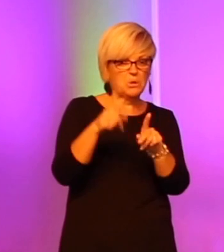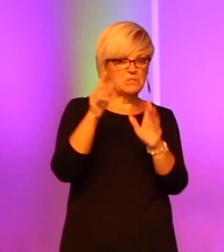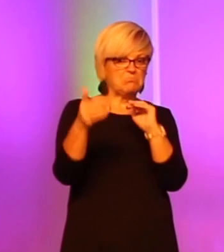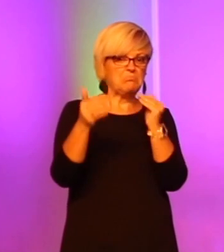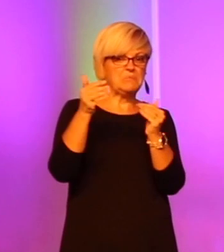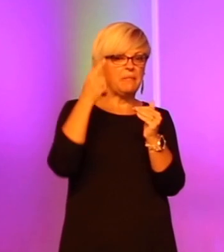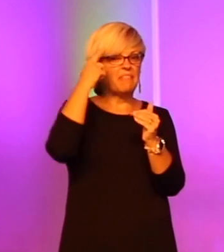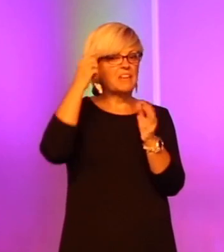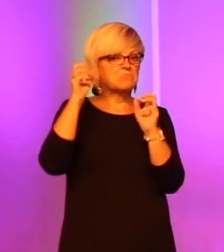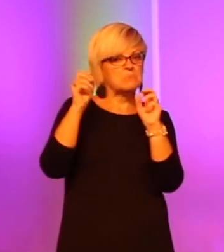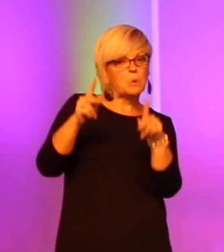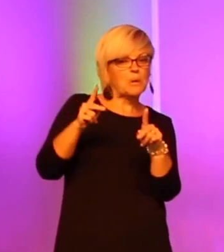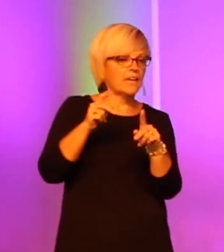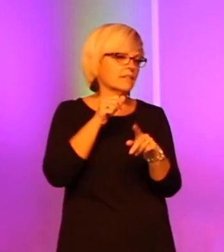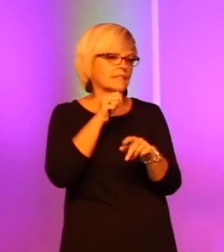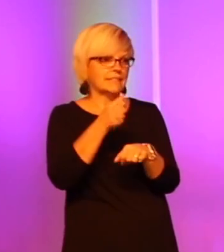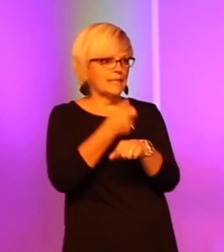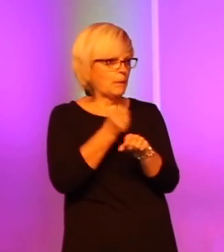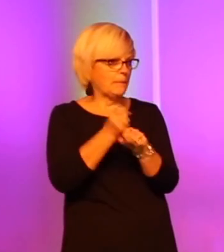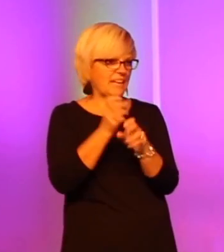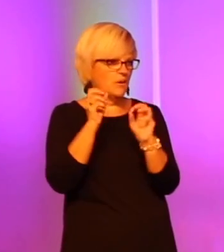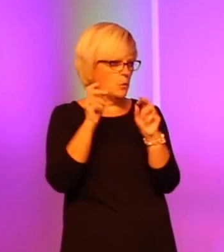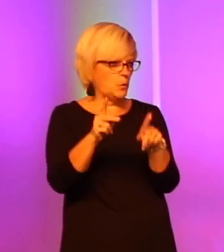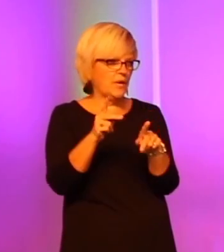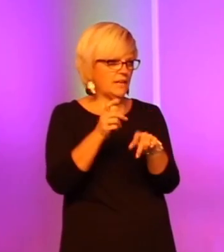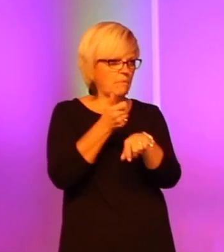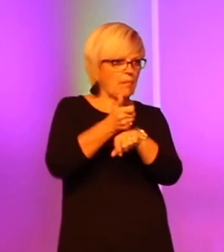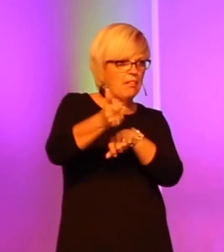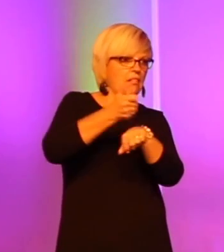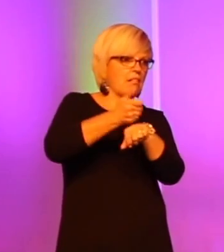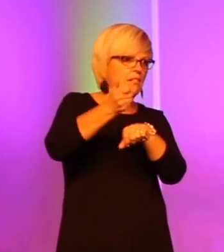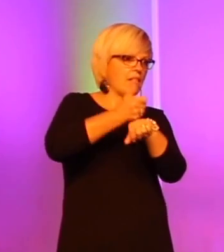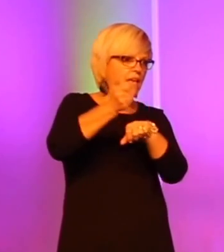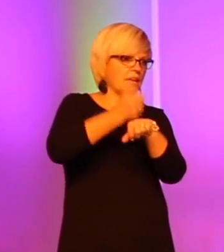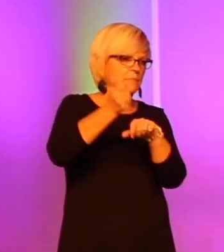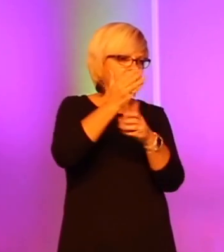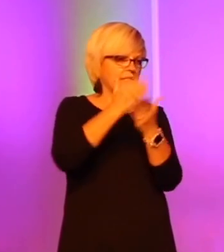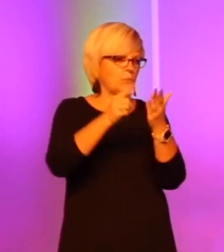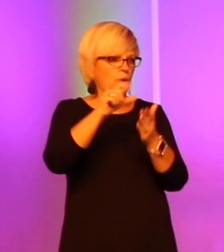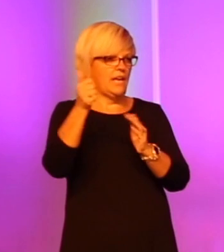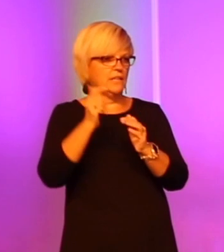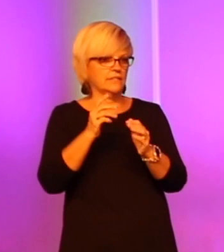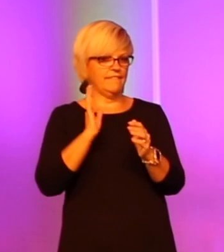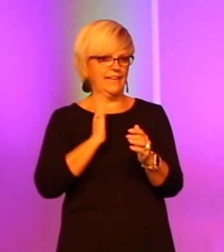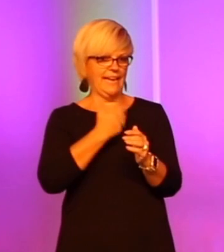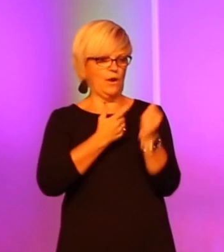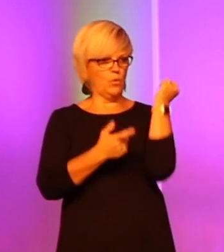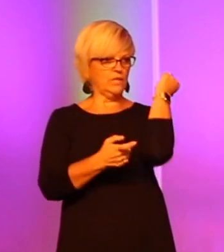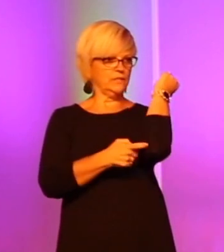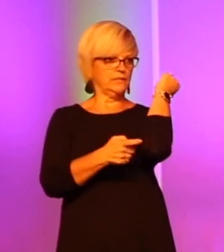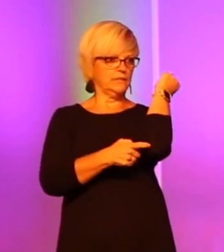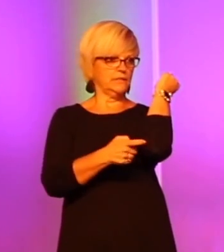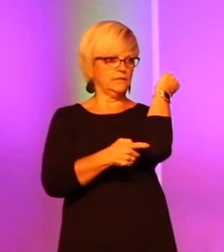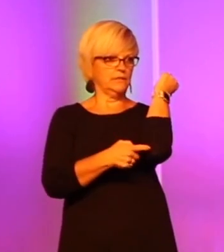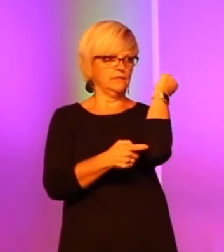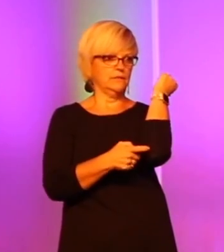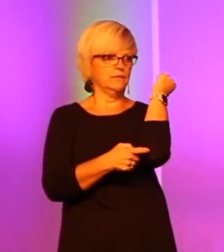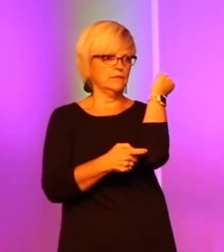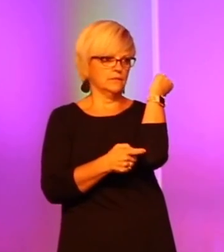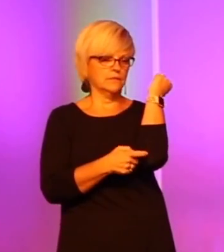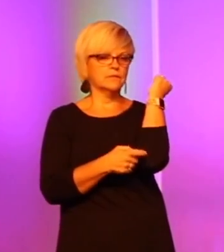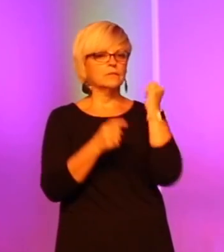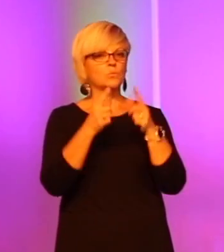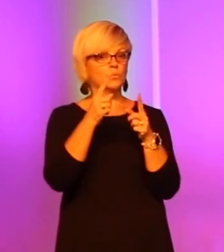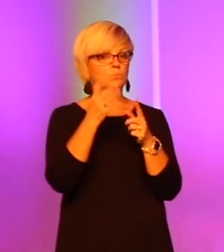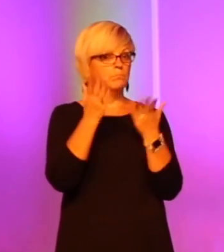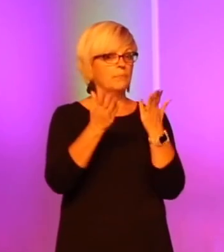makes it okay. We put the blame on someone else for our issue with temptation or even when we give in to temptation. We would